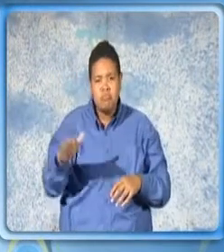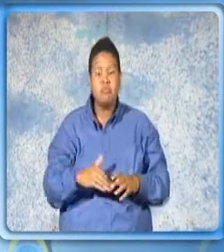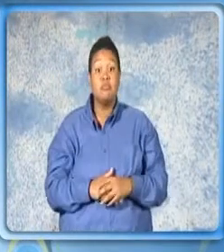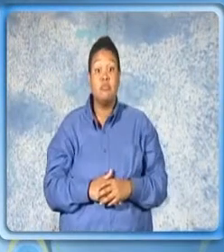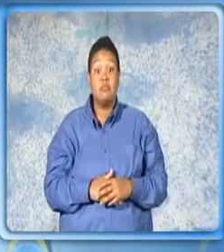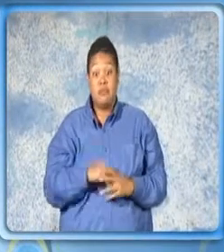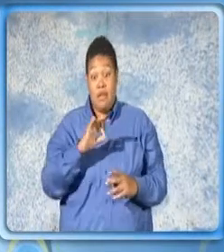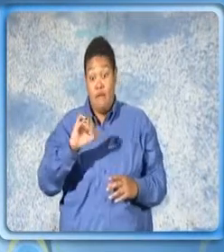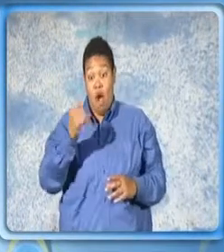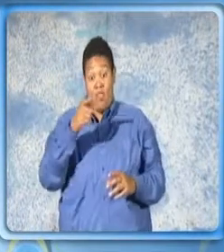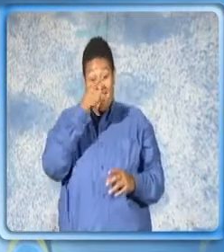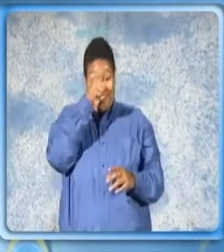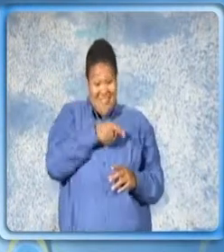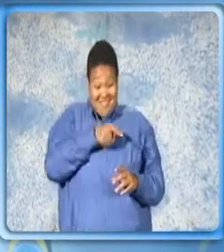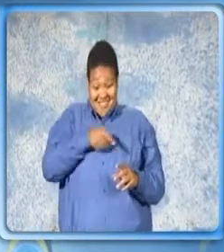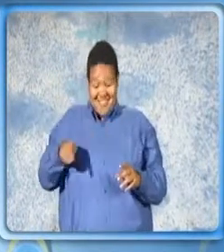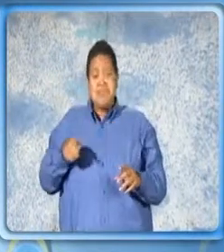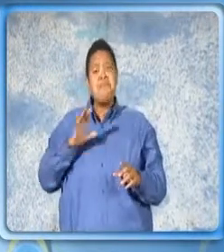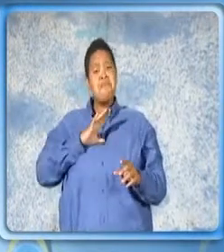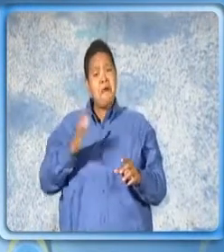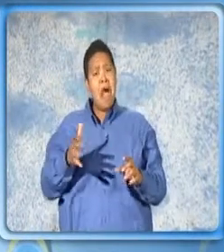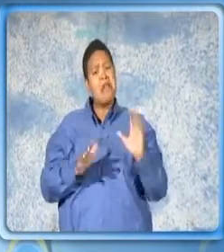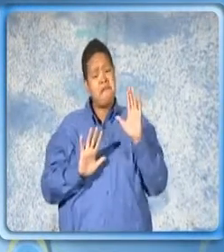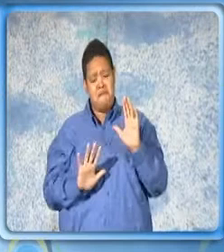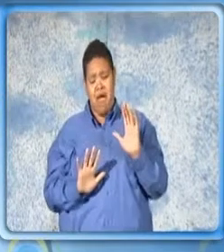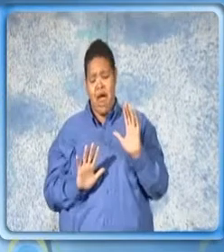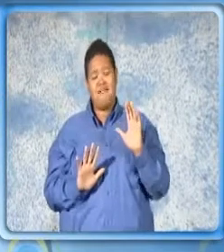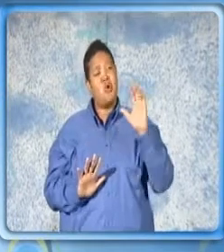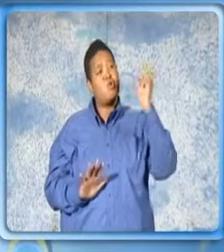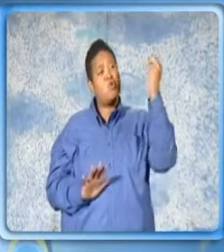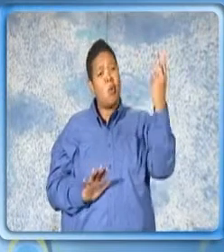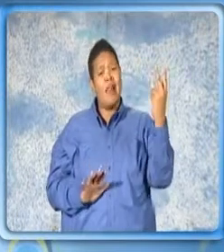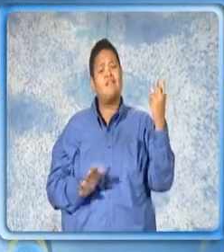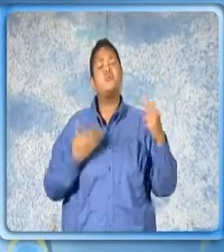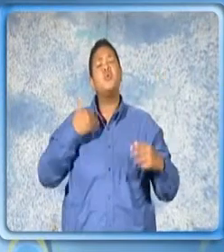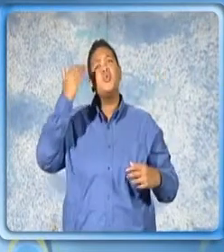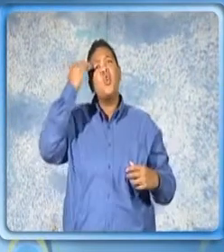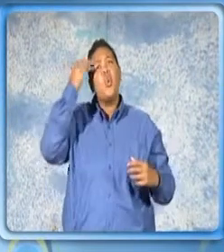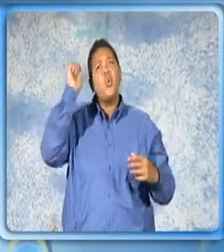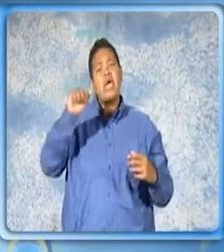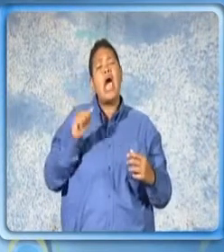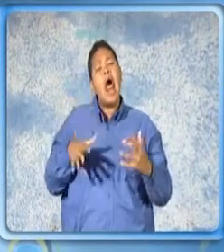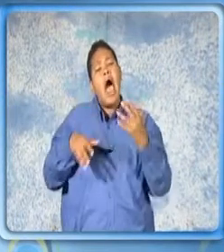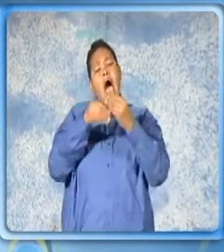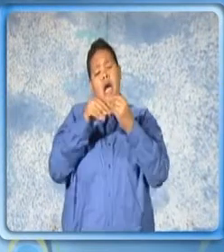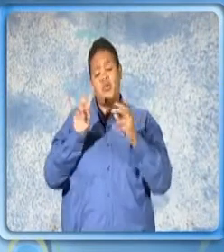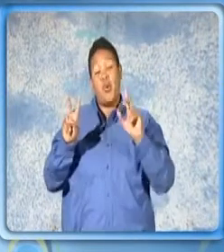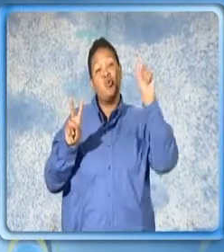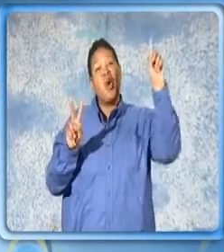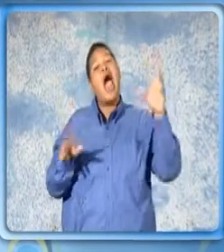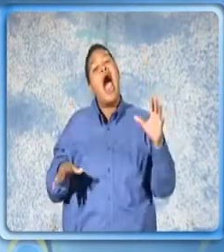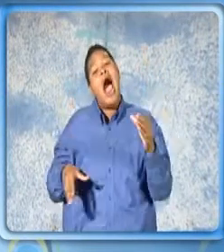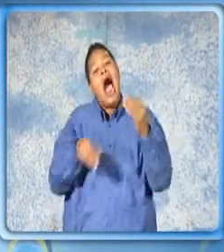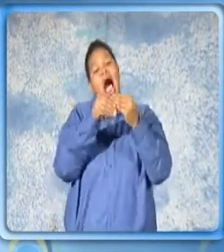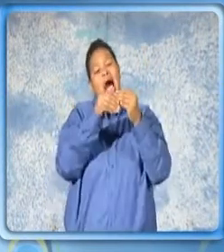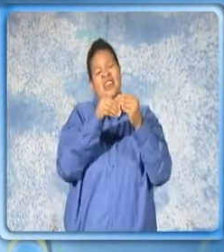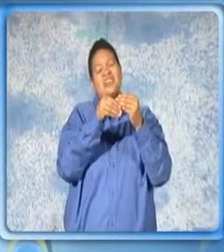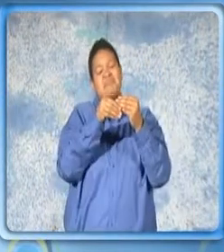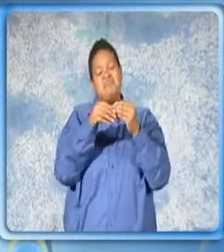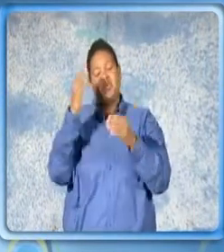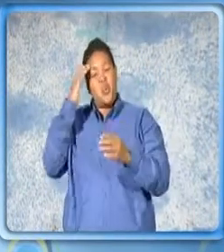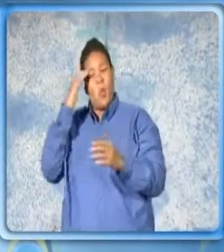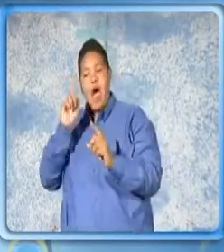If the other 2 sides have lengths 5 and 12, we know we can square them and add them to get the hypotenuse